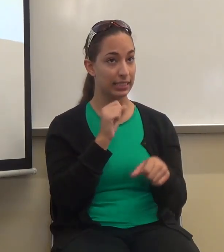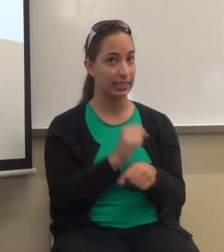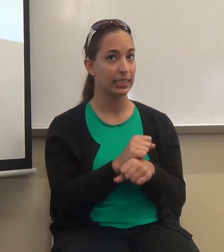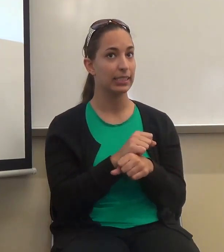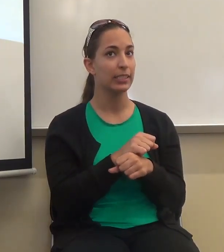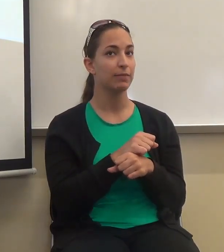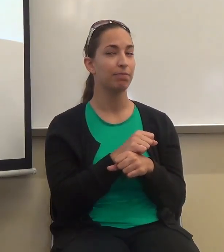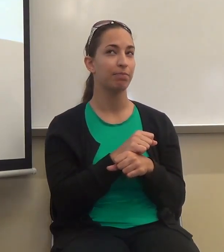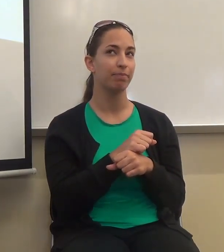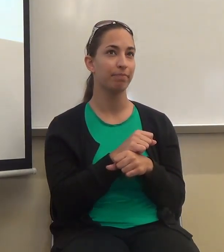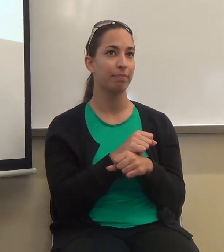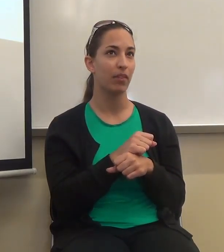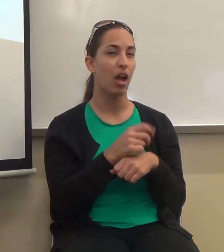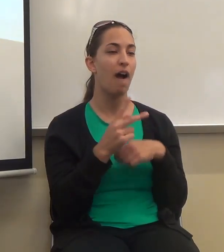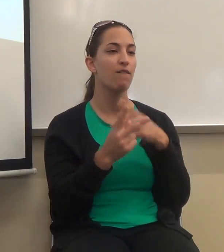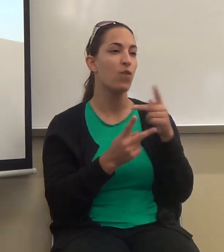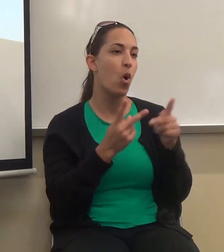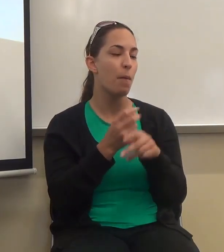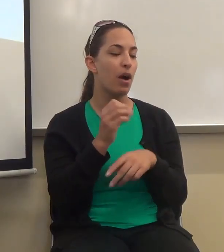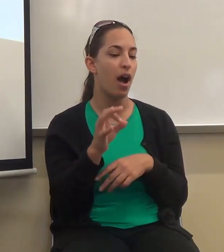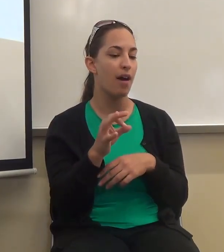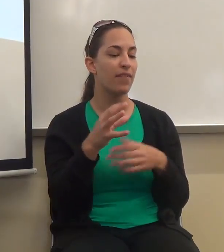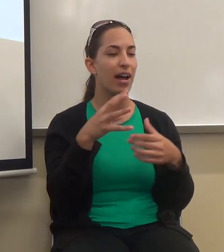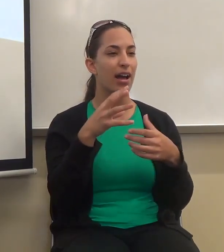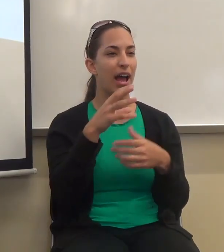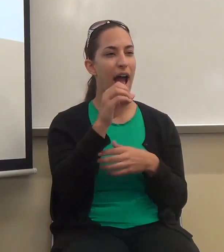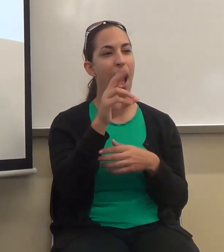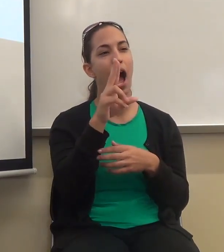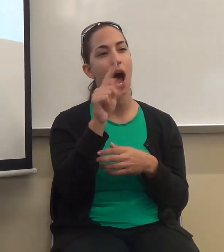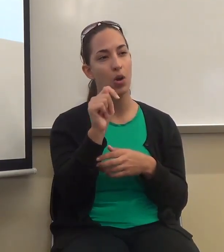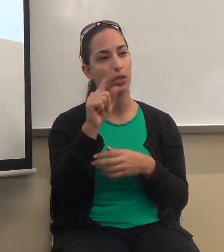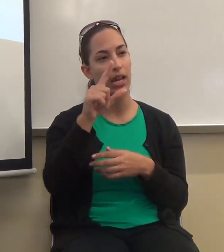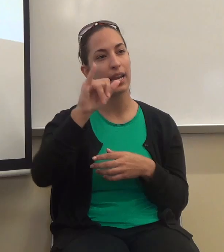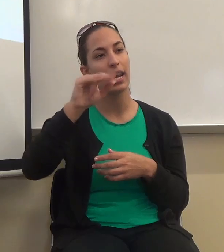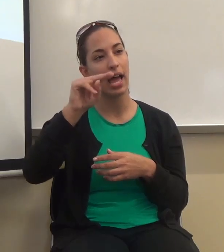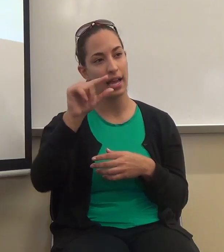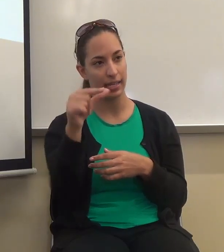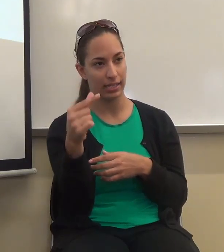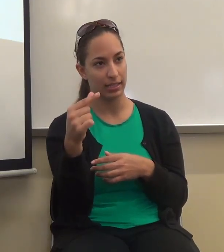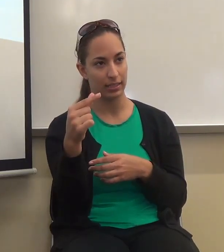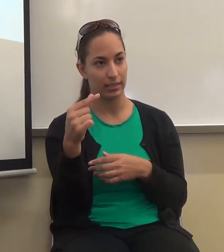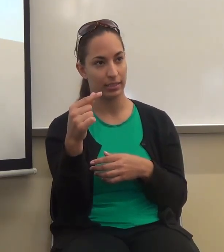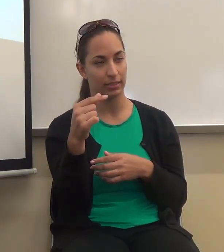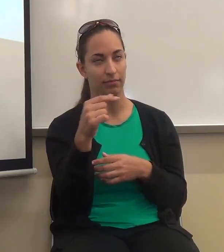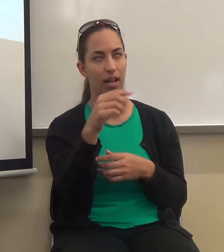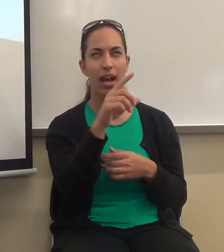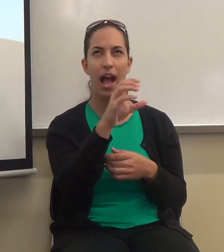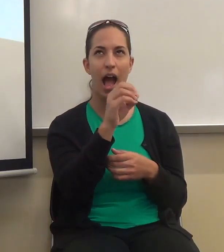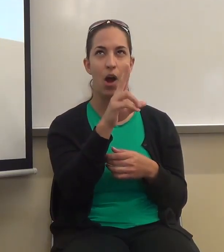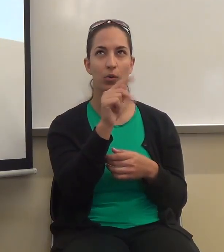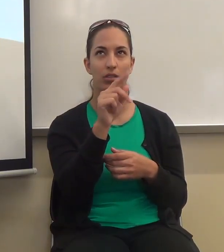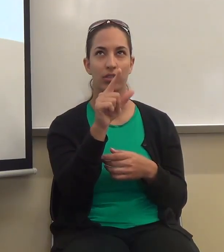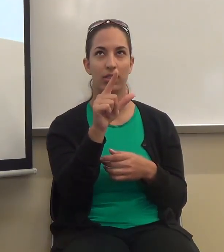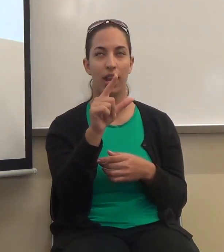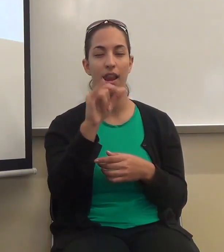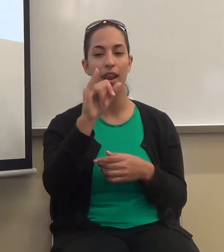of outlining. Okay, so again, what I'm trying to do is, you guys